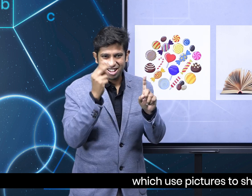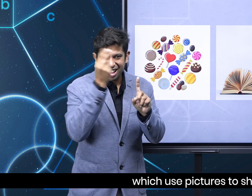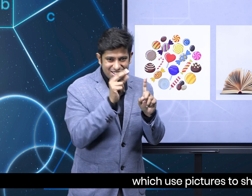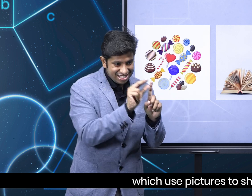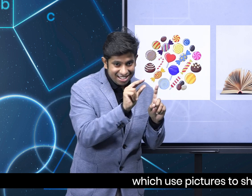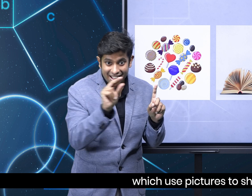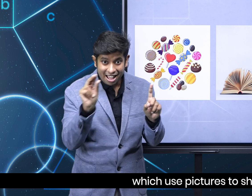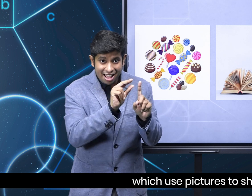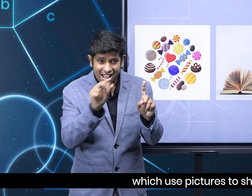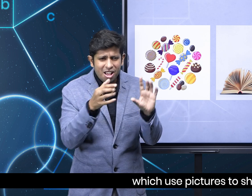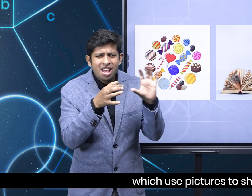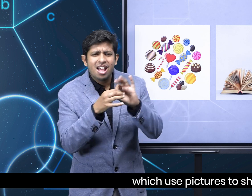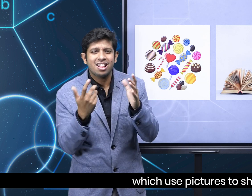use pictures to show data.